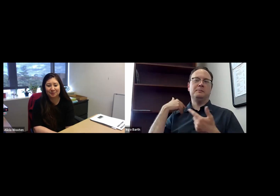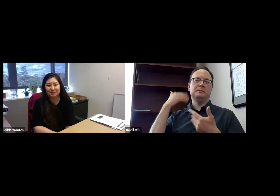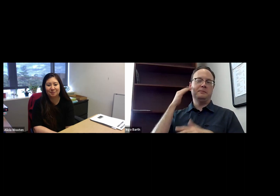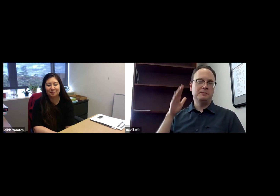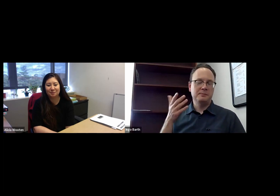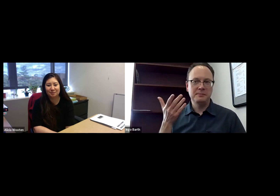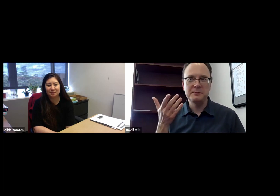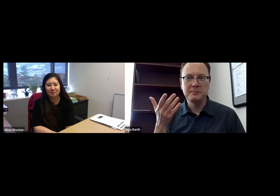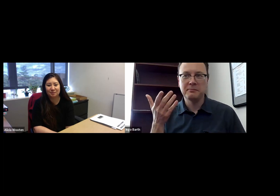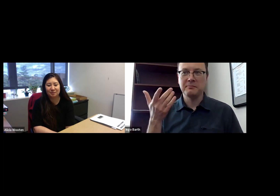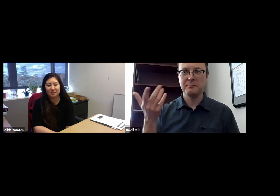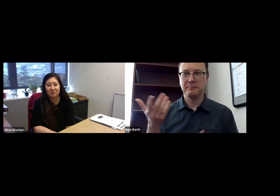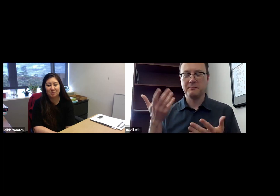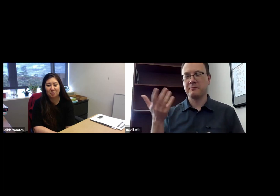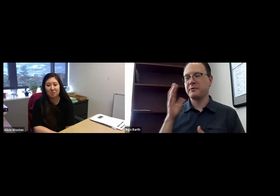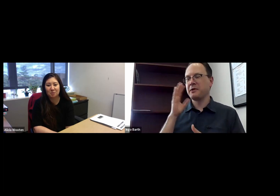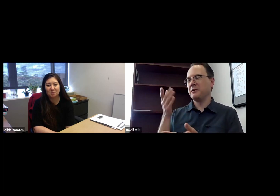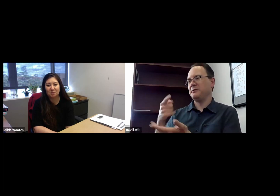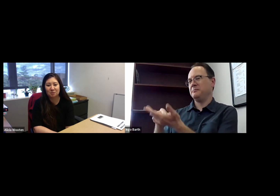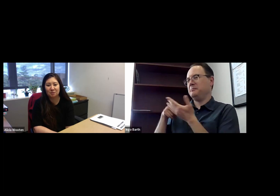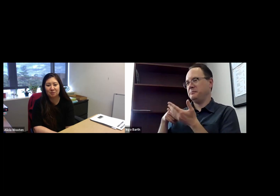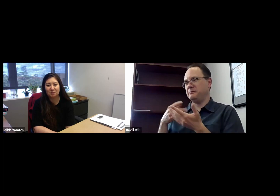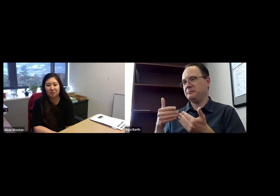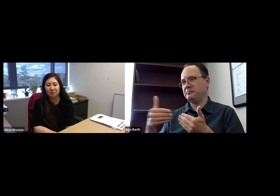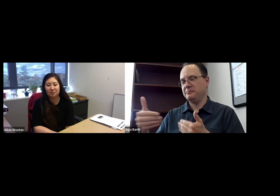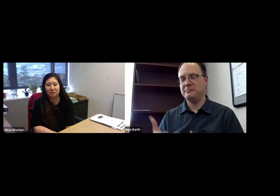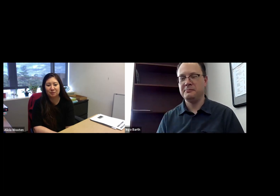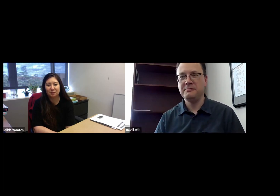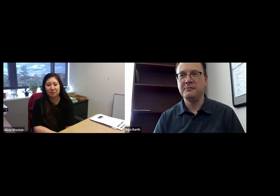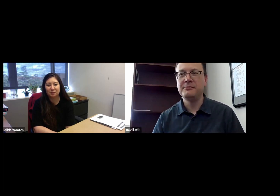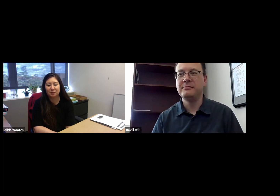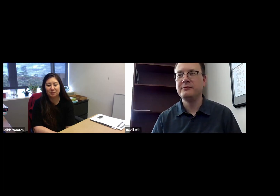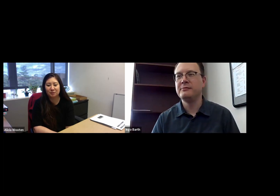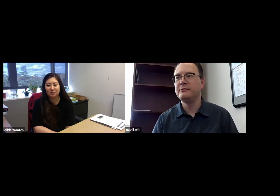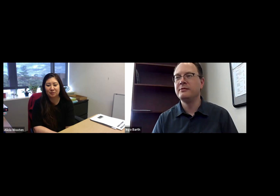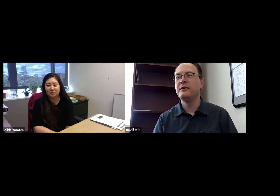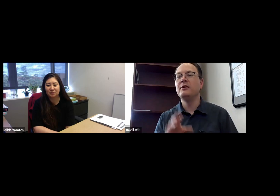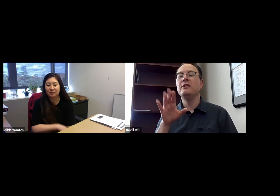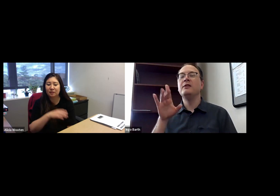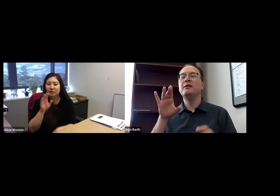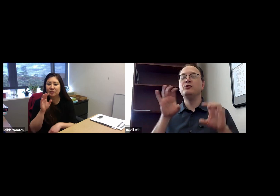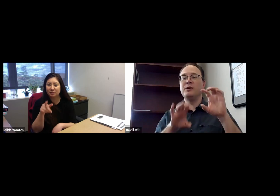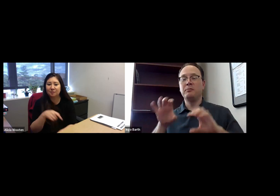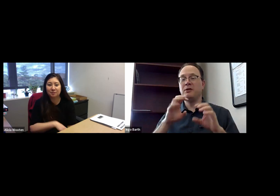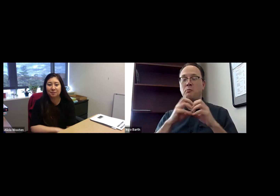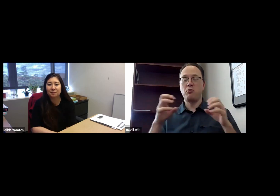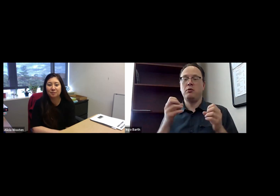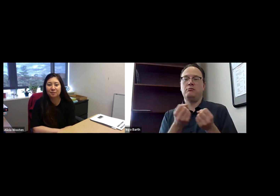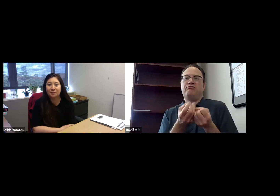But in that group of scientists with the biologists and chemists, I do think that that should